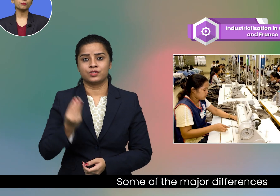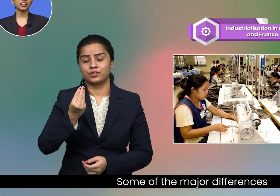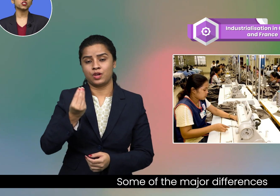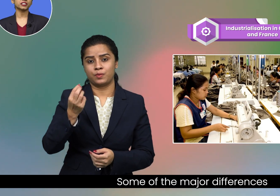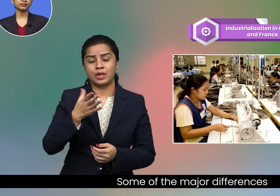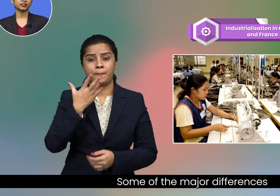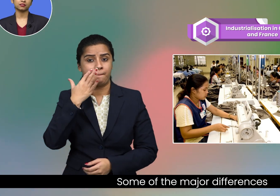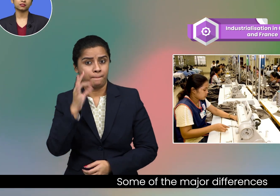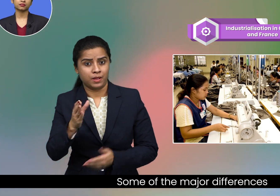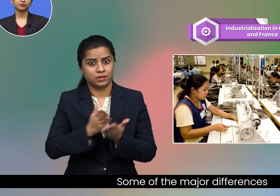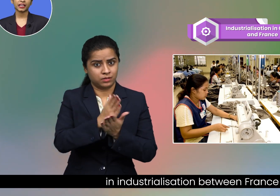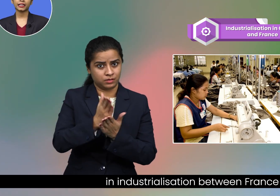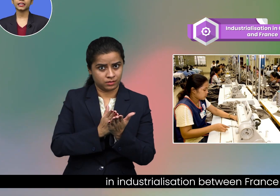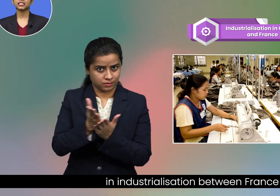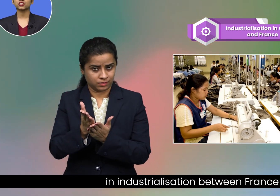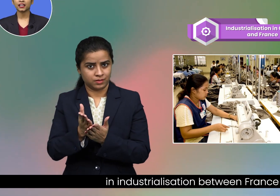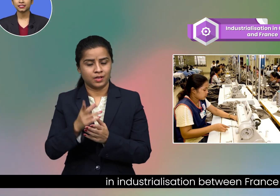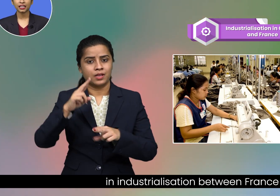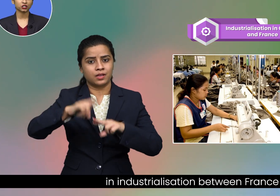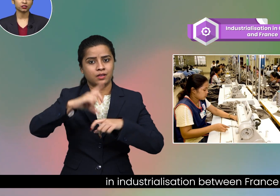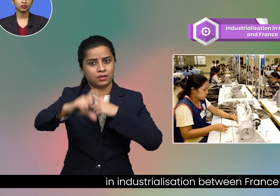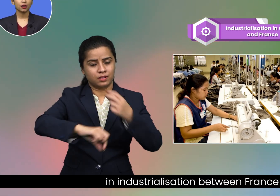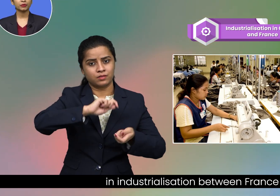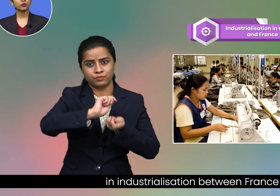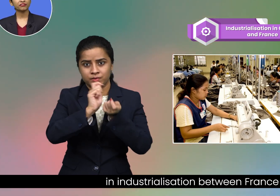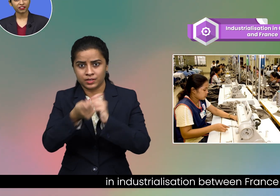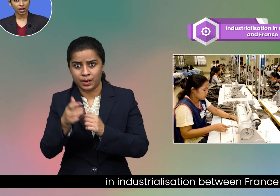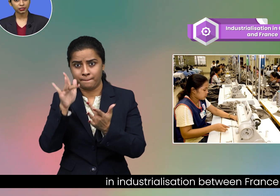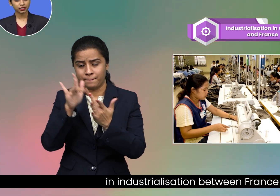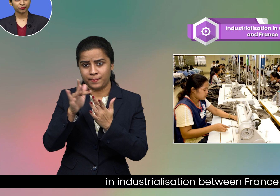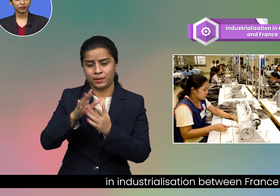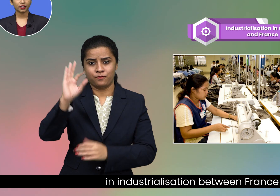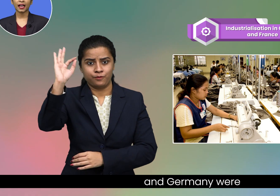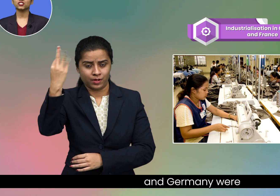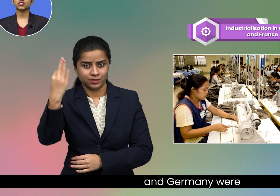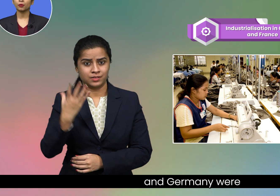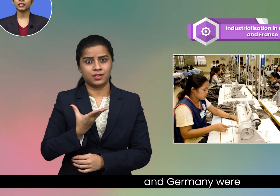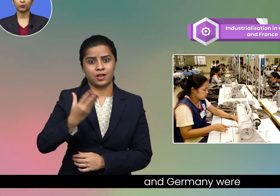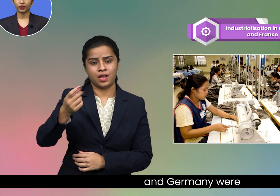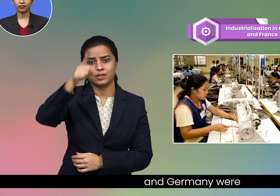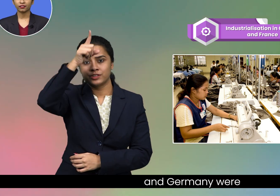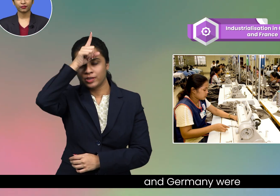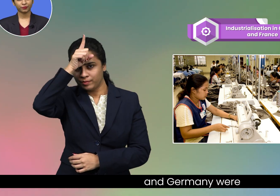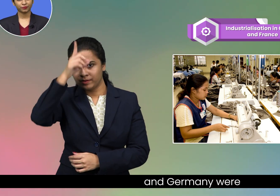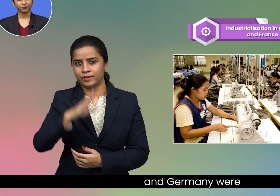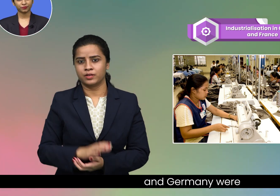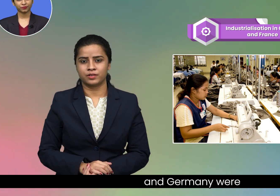Some of the major differences in industrialization between France and Germany